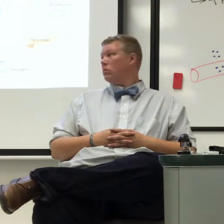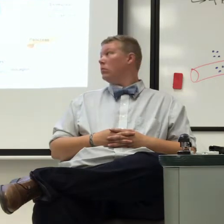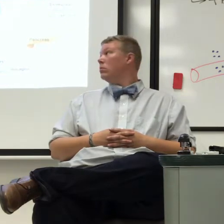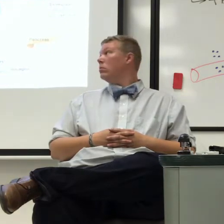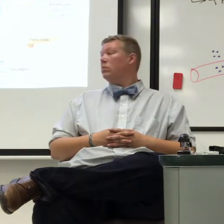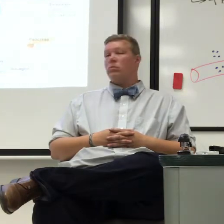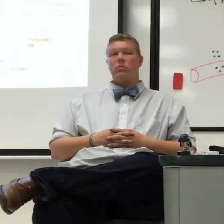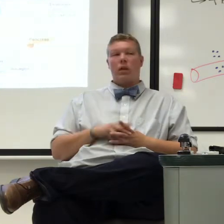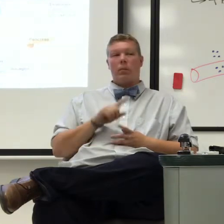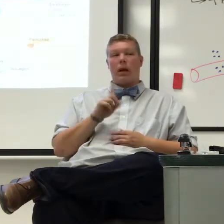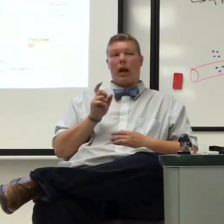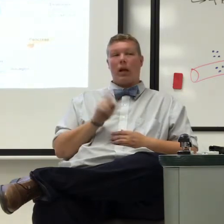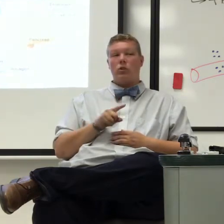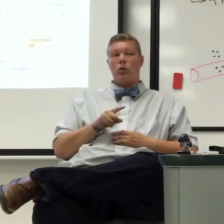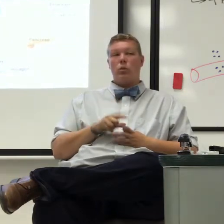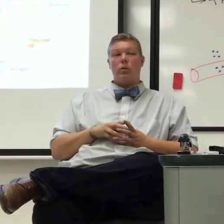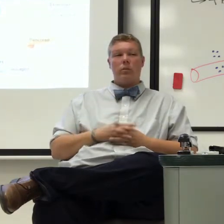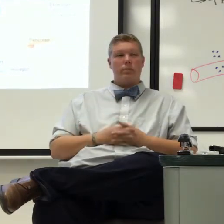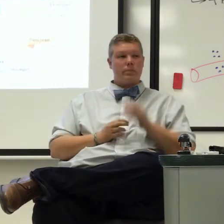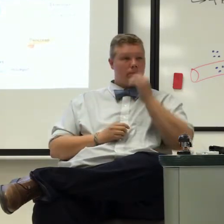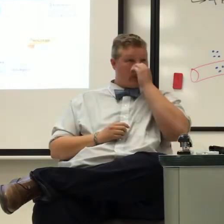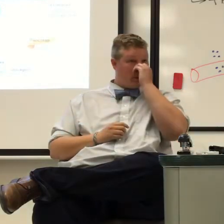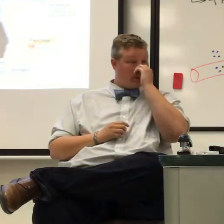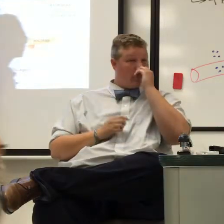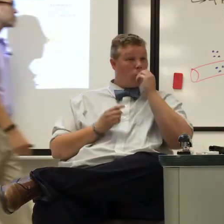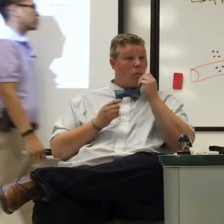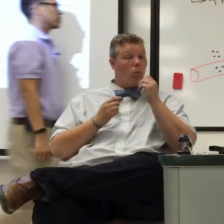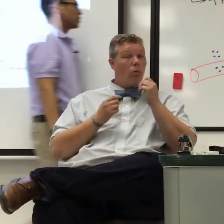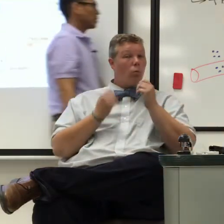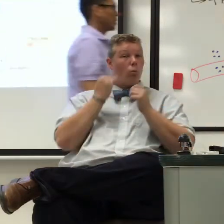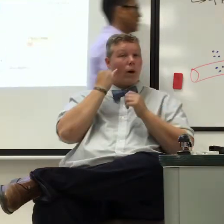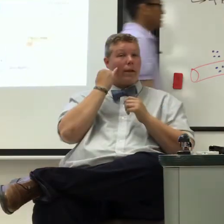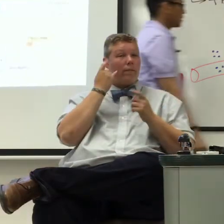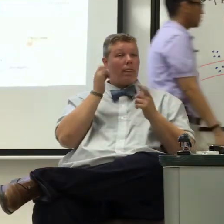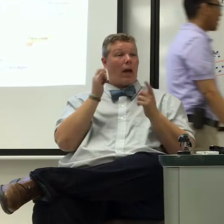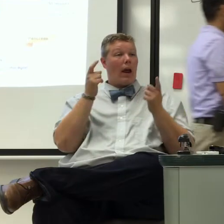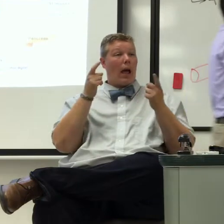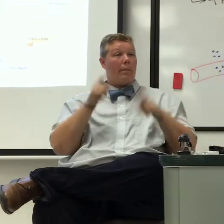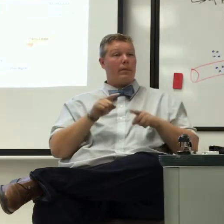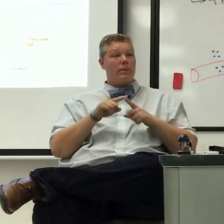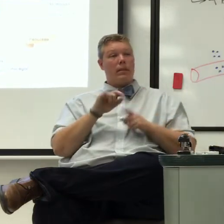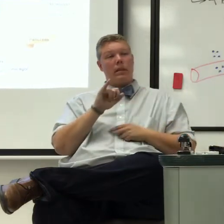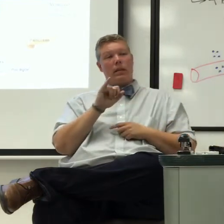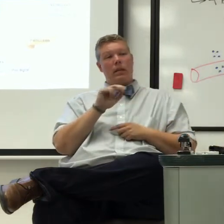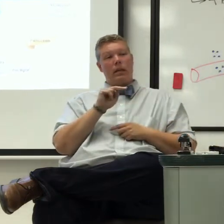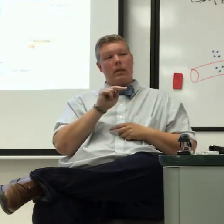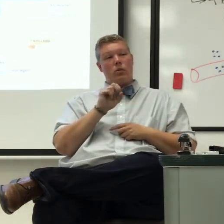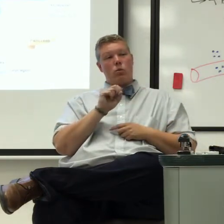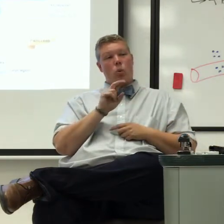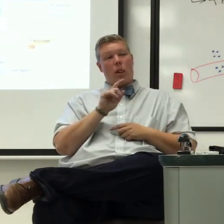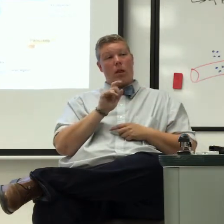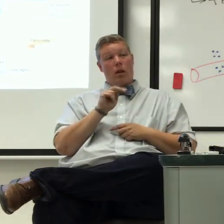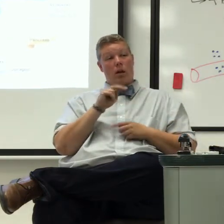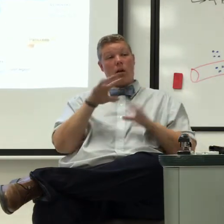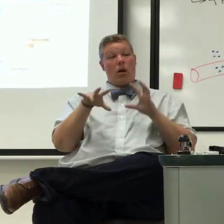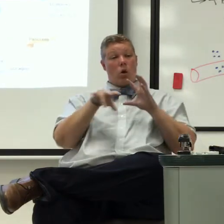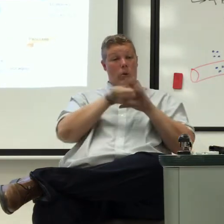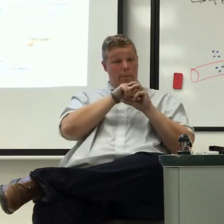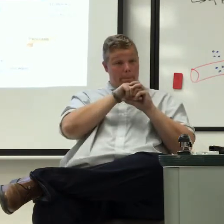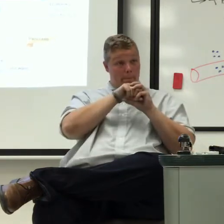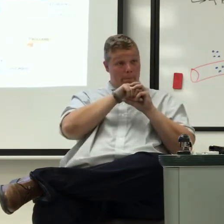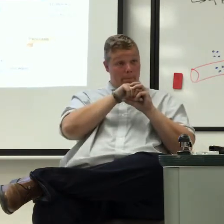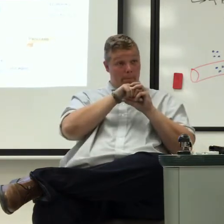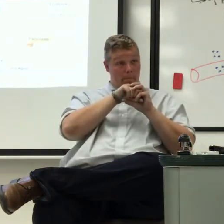Let me ask you this. What if this happens, insulin binds, but